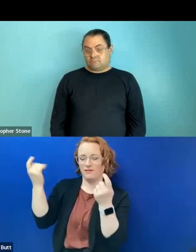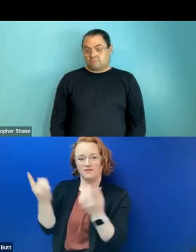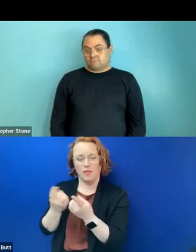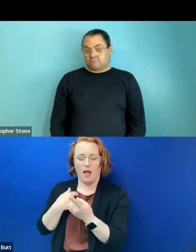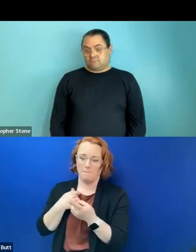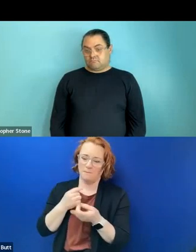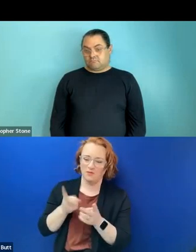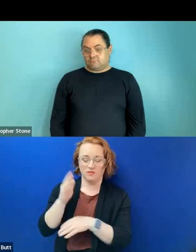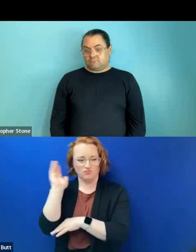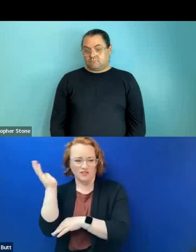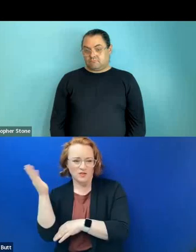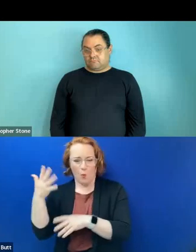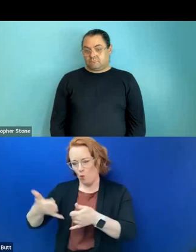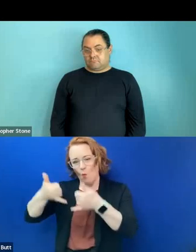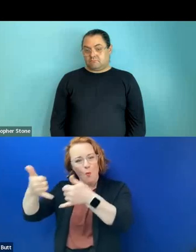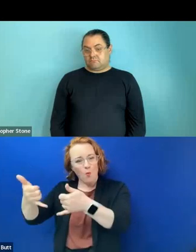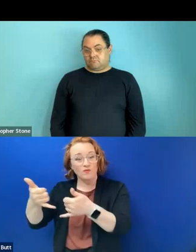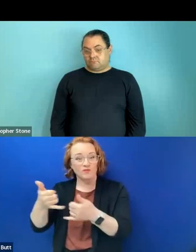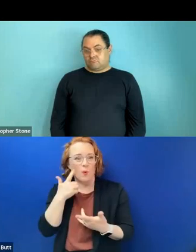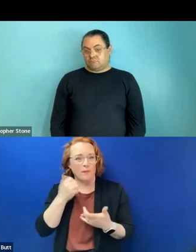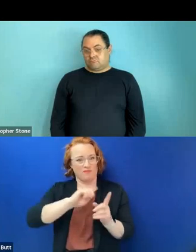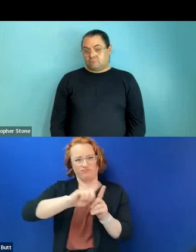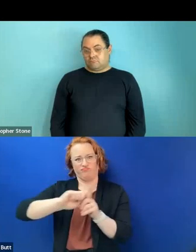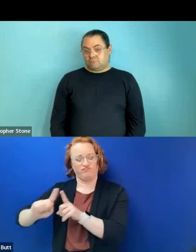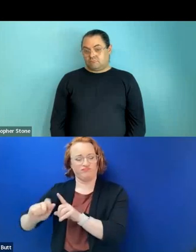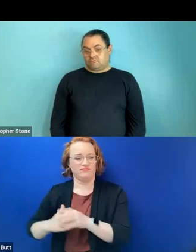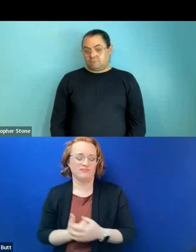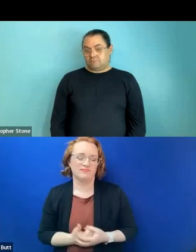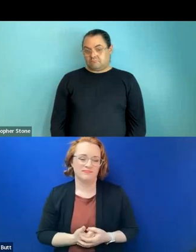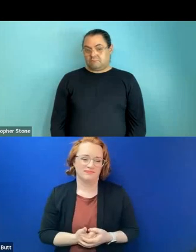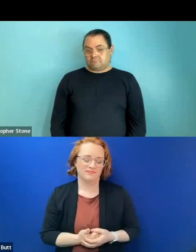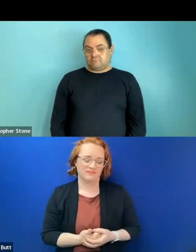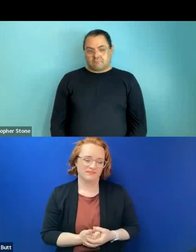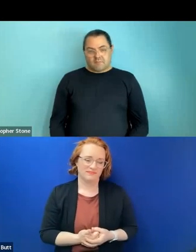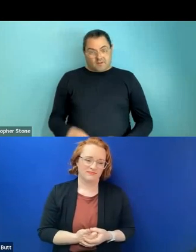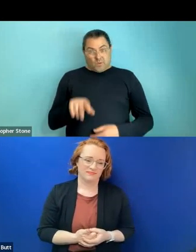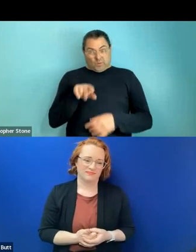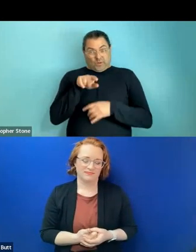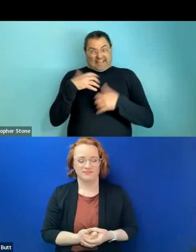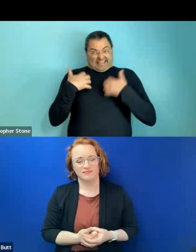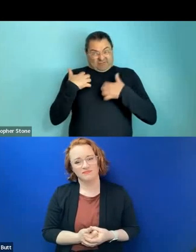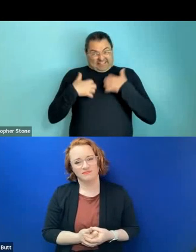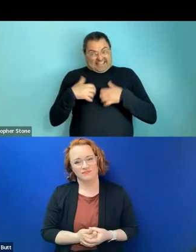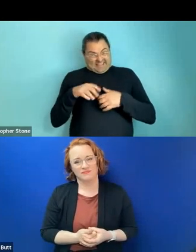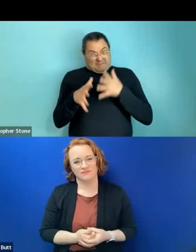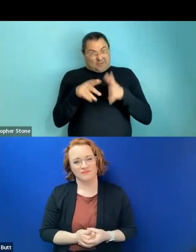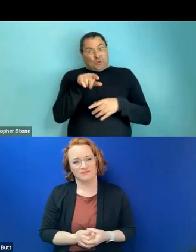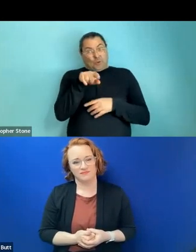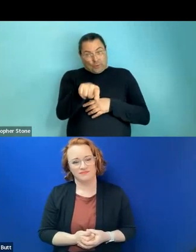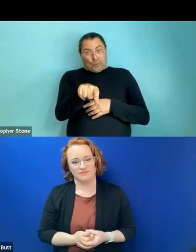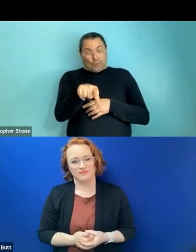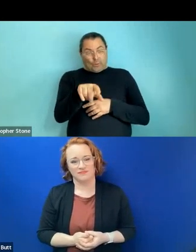presentation or an awards ceremony or something. Yeah. So for you personally, is having